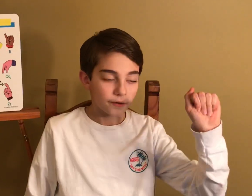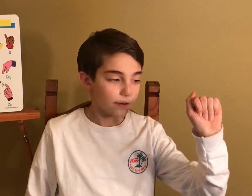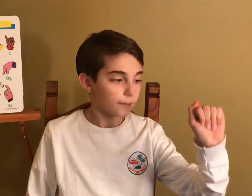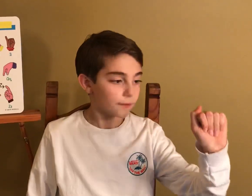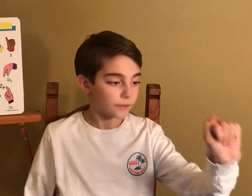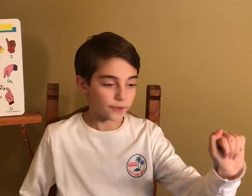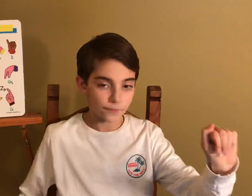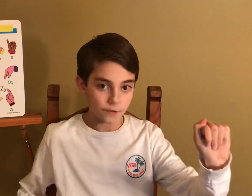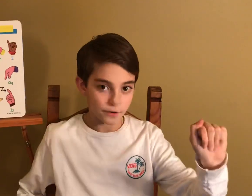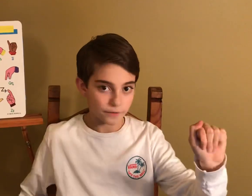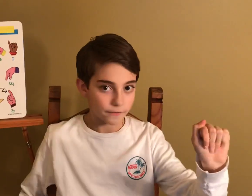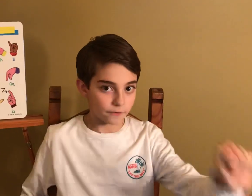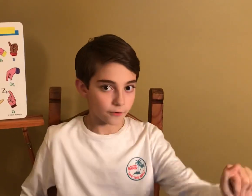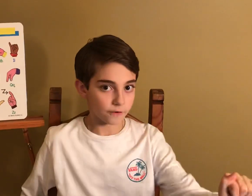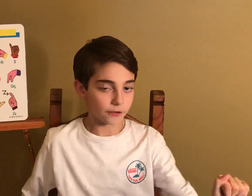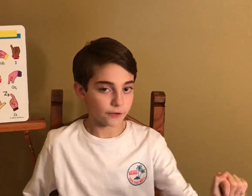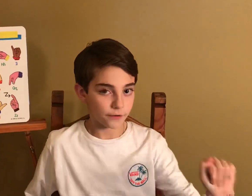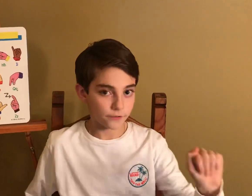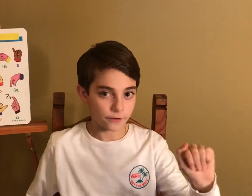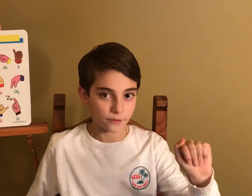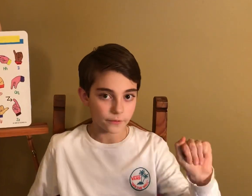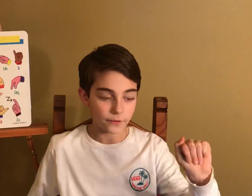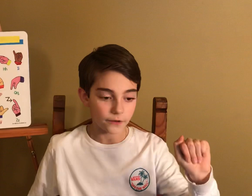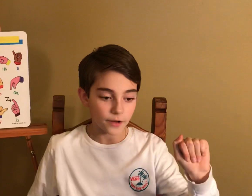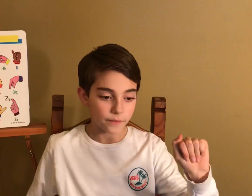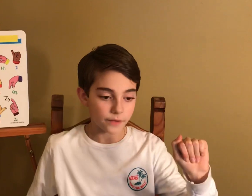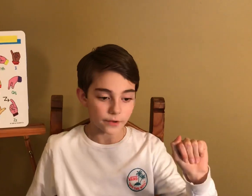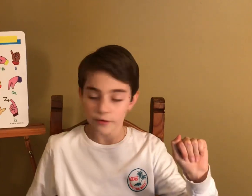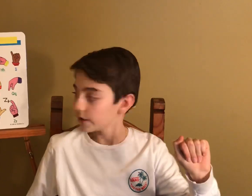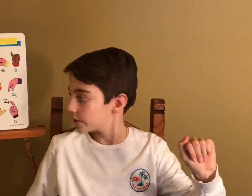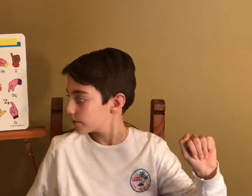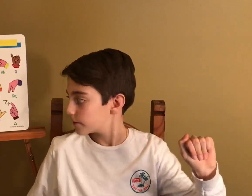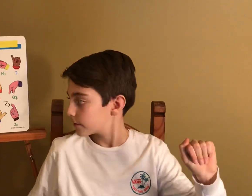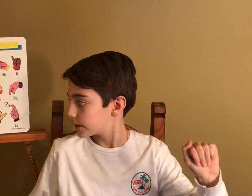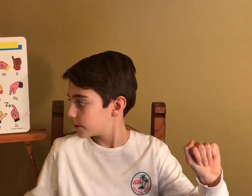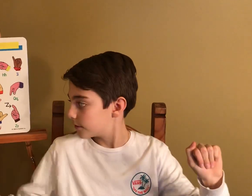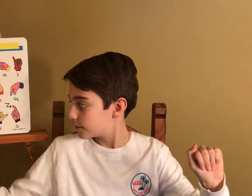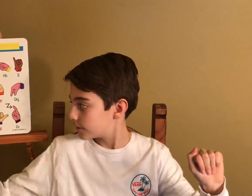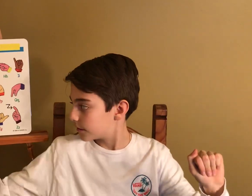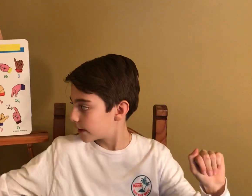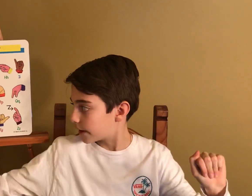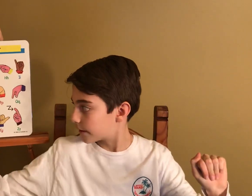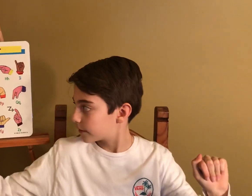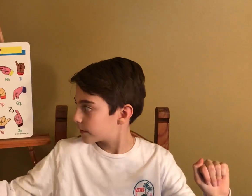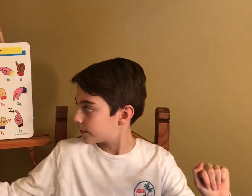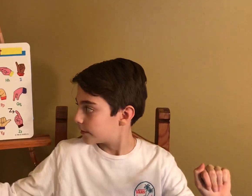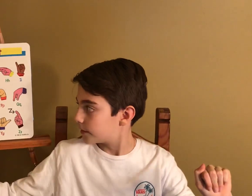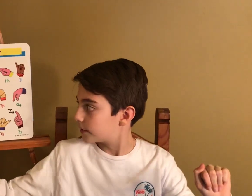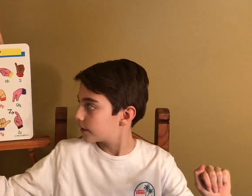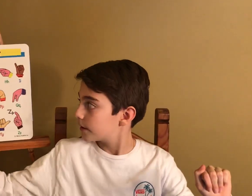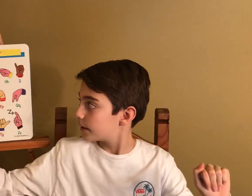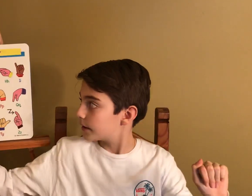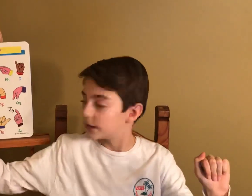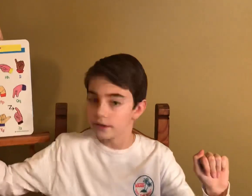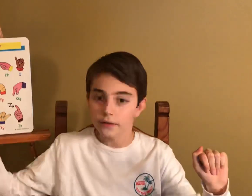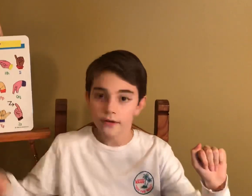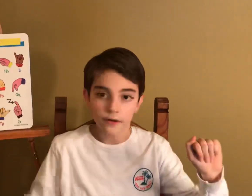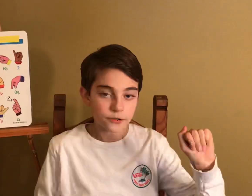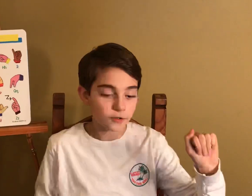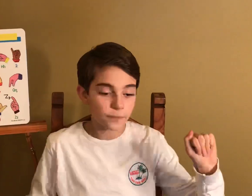and the thumb rests on the forefinger. So there are a couple other letters, like you can see, S, T, and E are